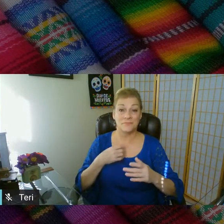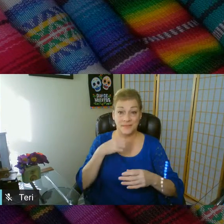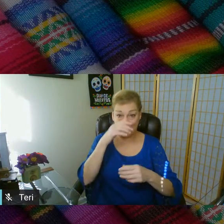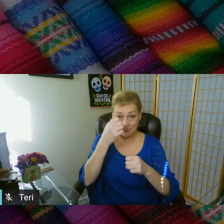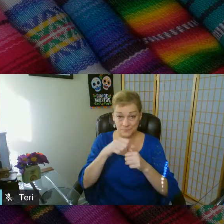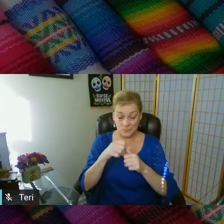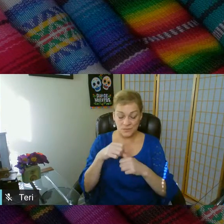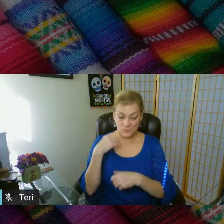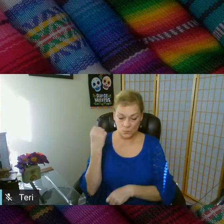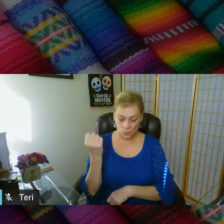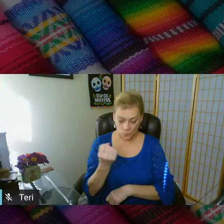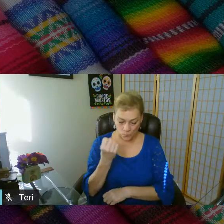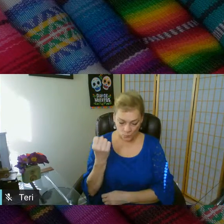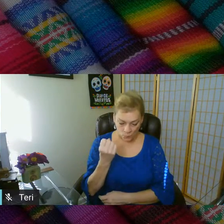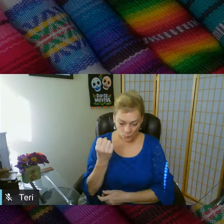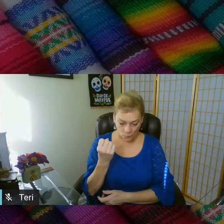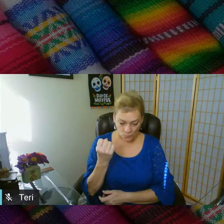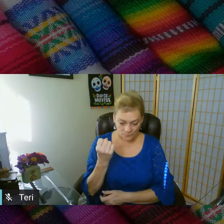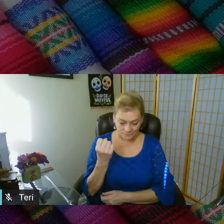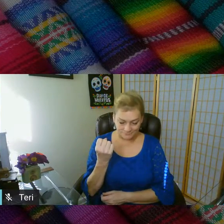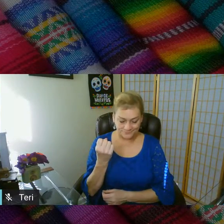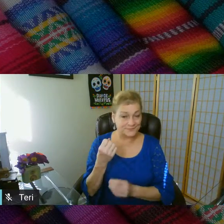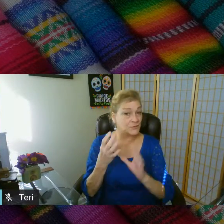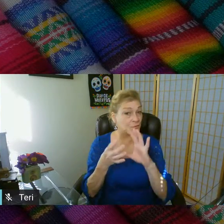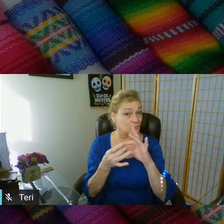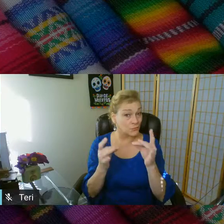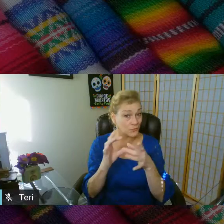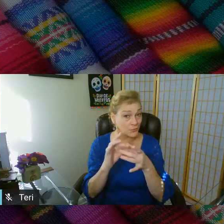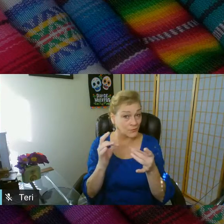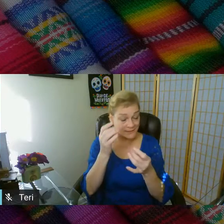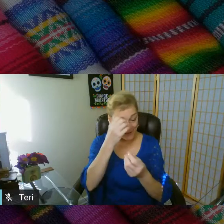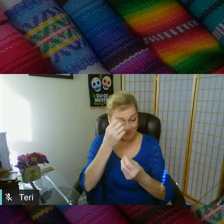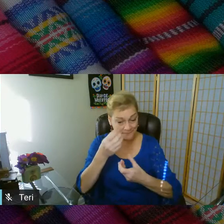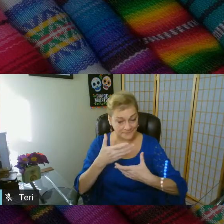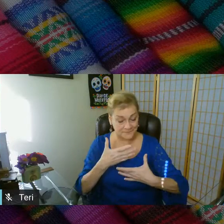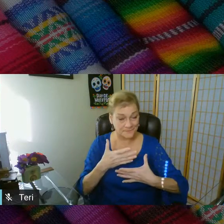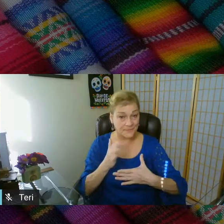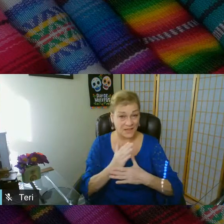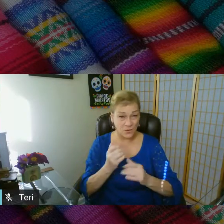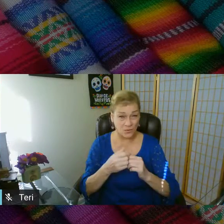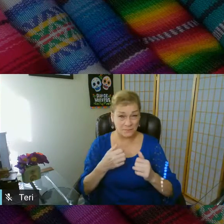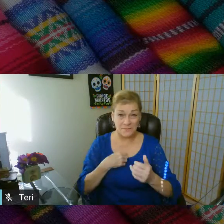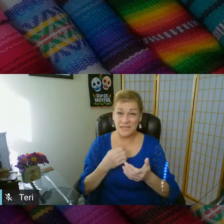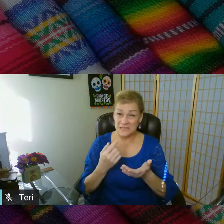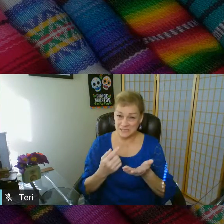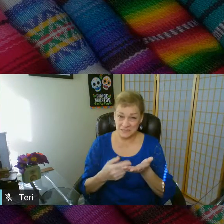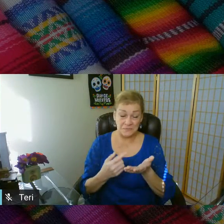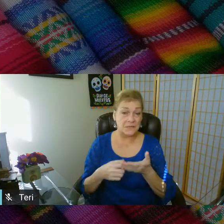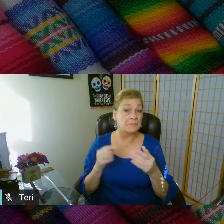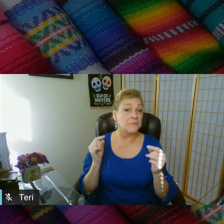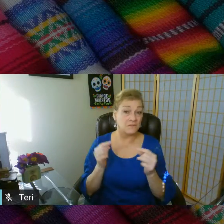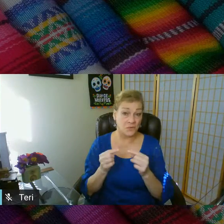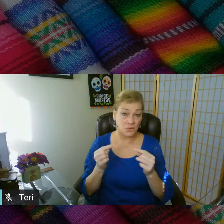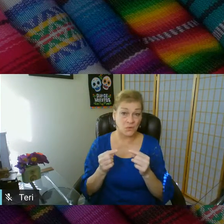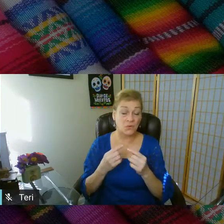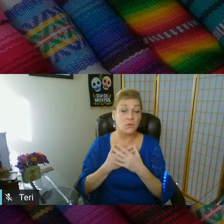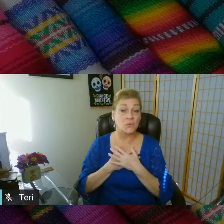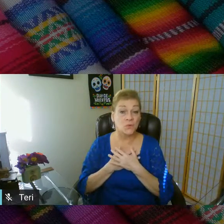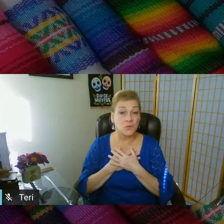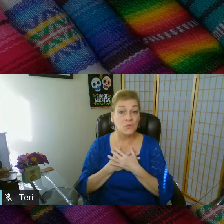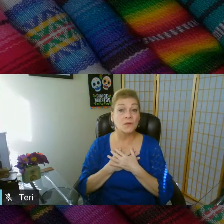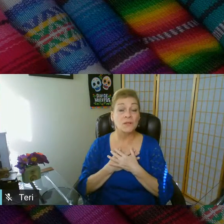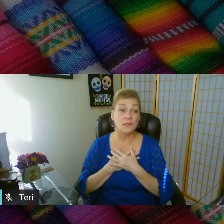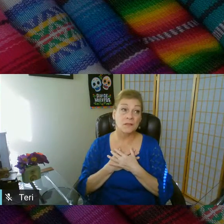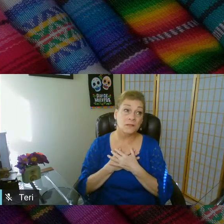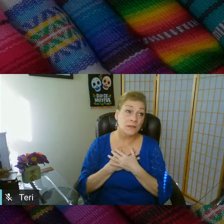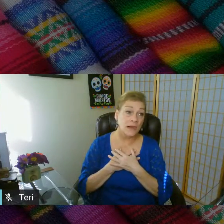I hold stories that they have shared with me that are painful, that